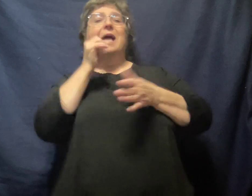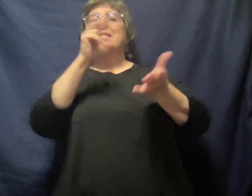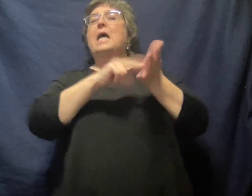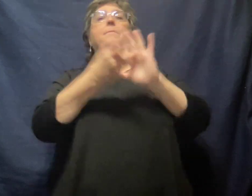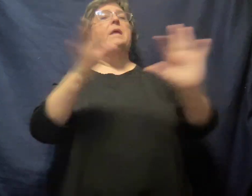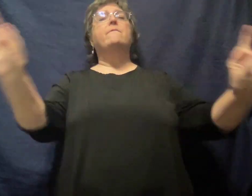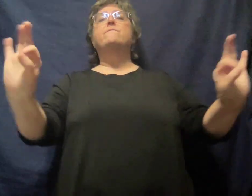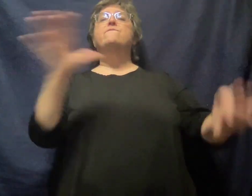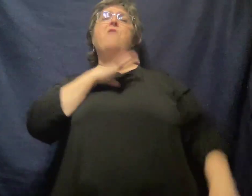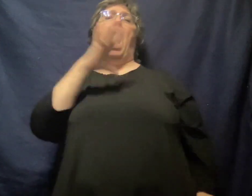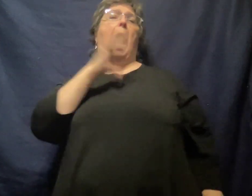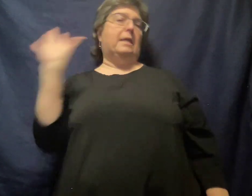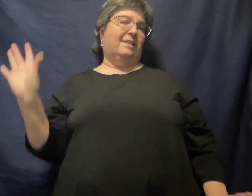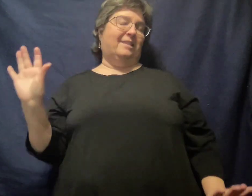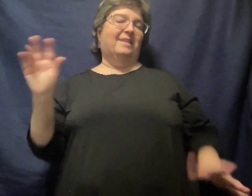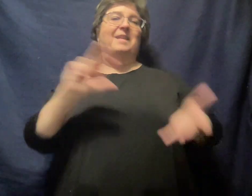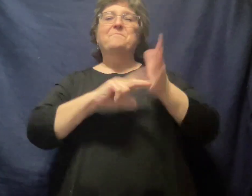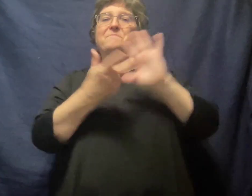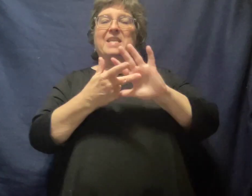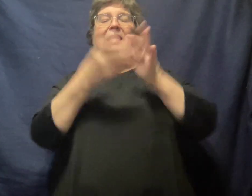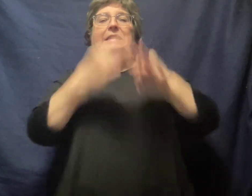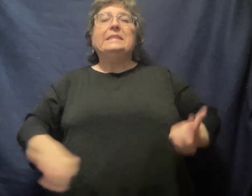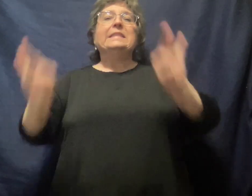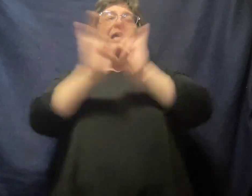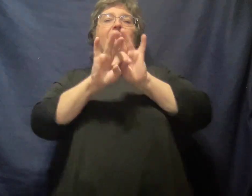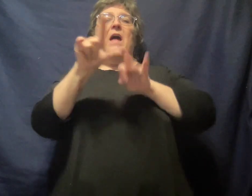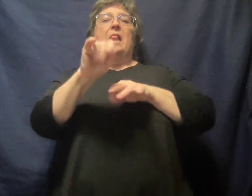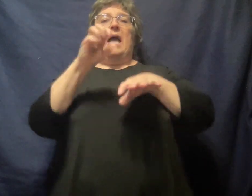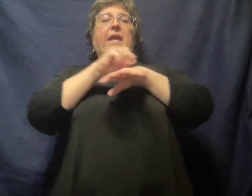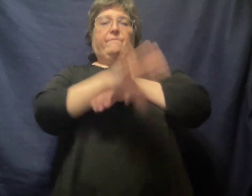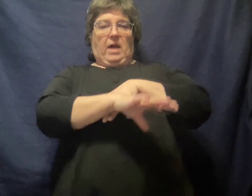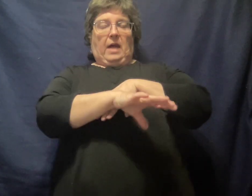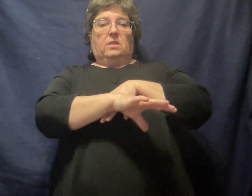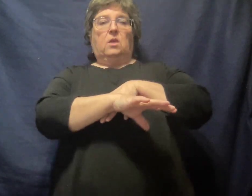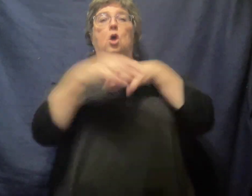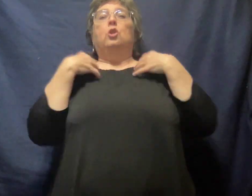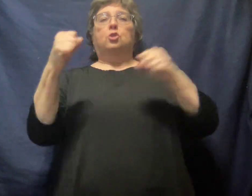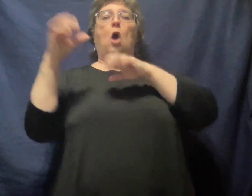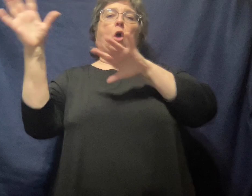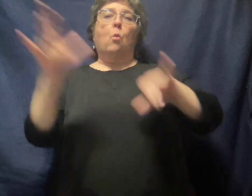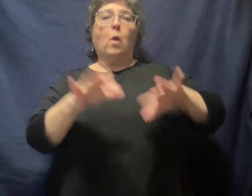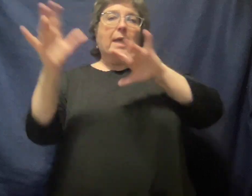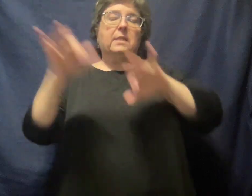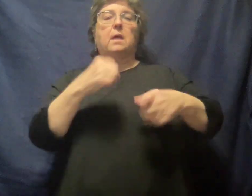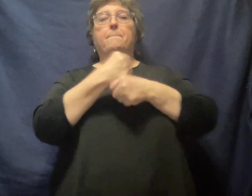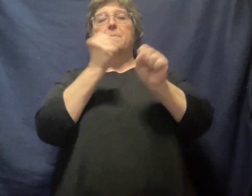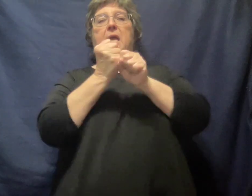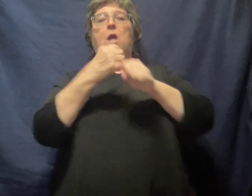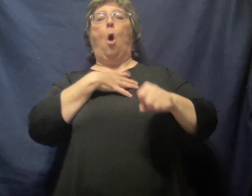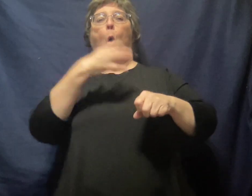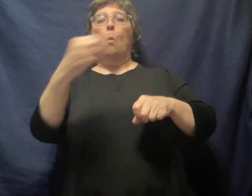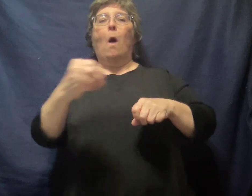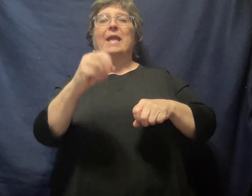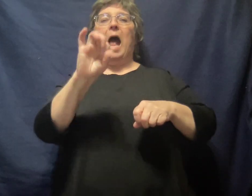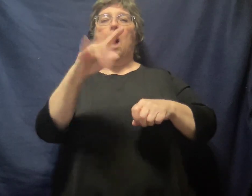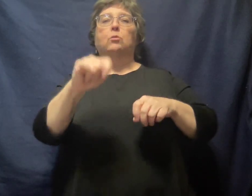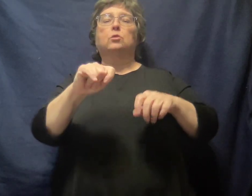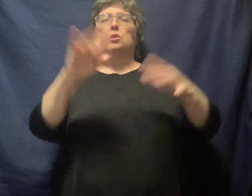fine. We're still going to be in a significant lake effect snow with strong winds, which will be creating whiteout conditions. They just won't theoretically